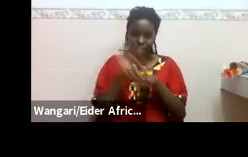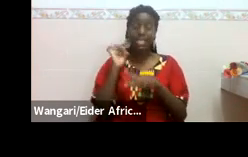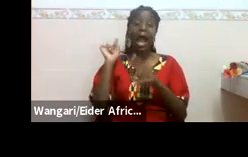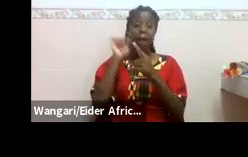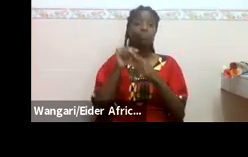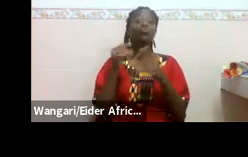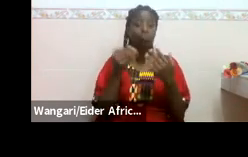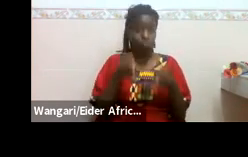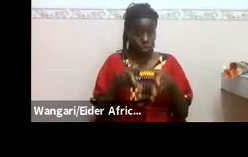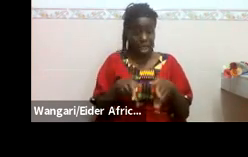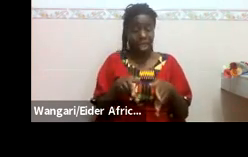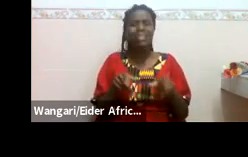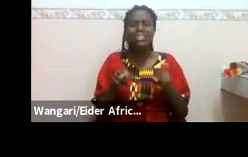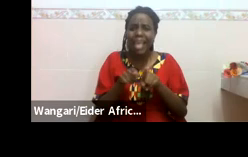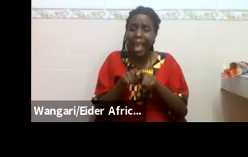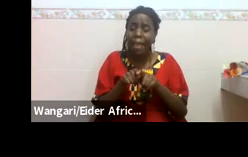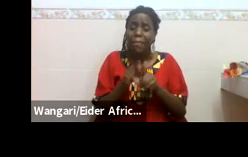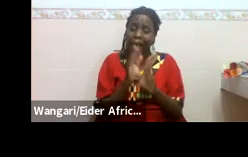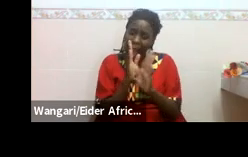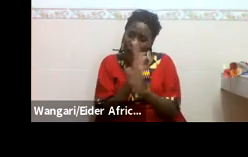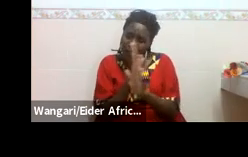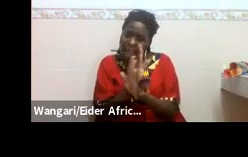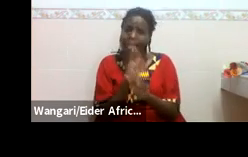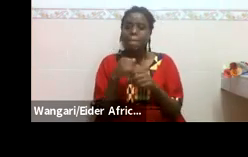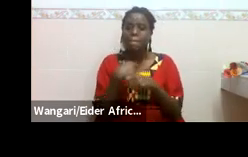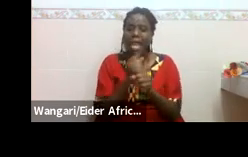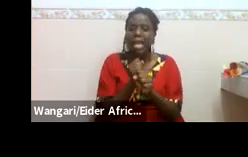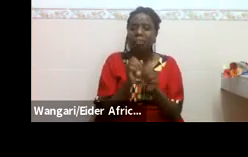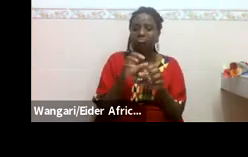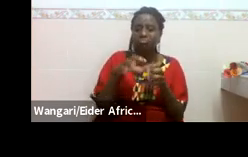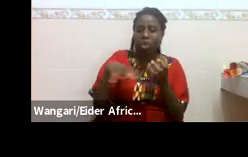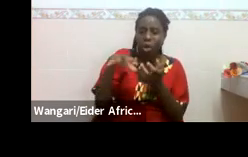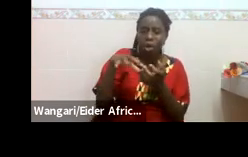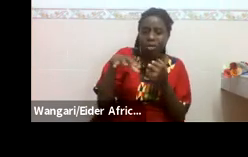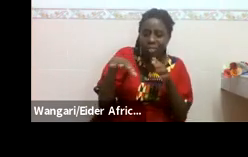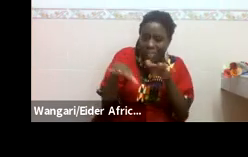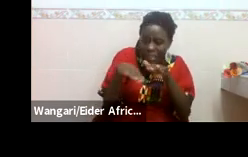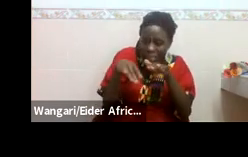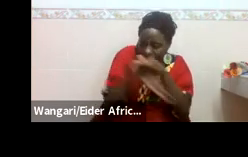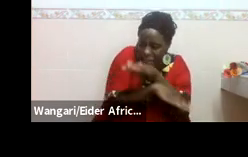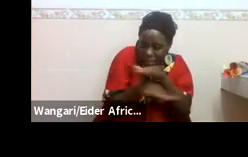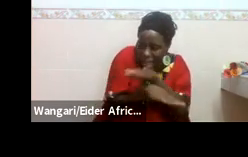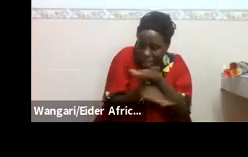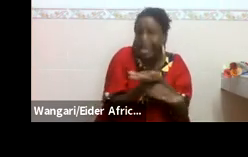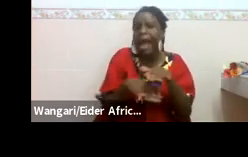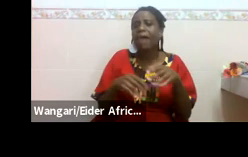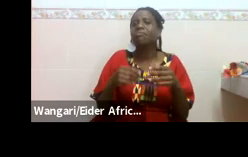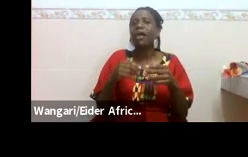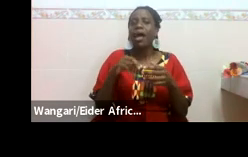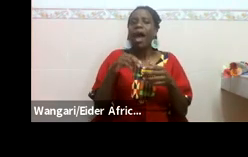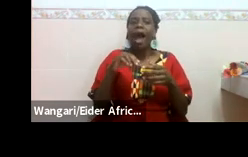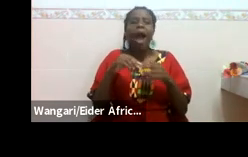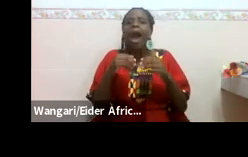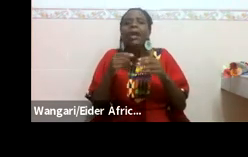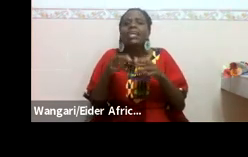that hiding, sort of making invisible what is the real cause of inequalities and all that is